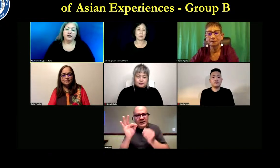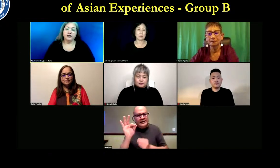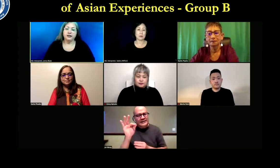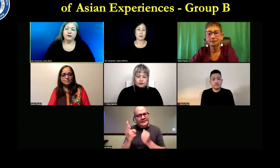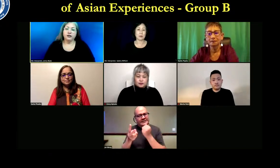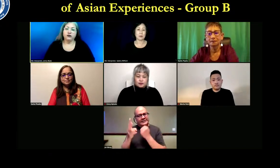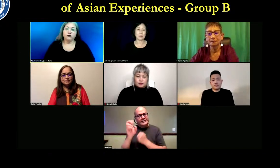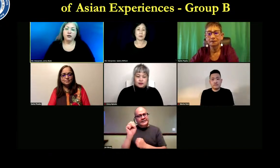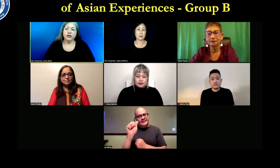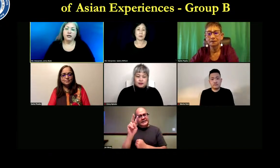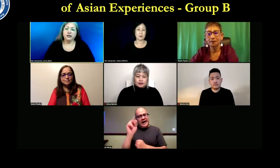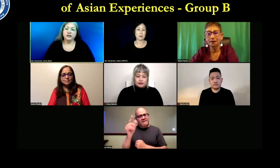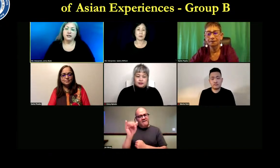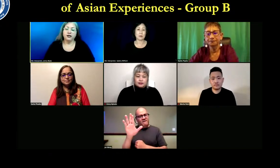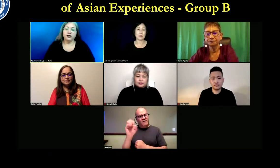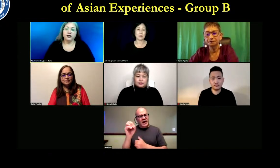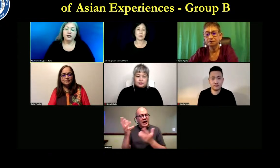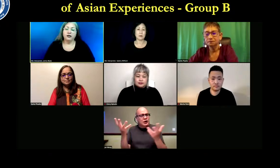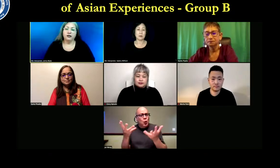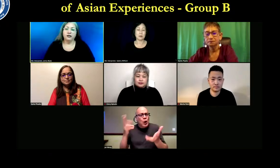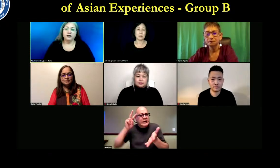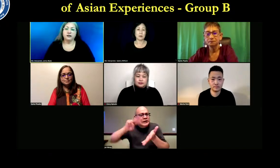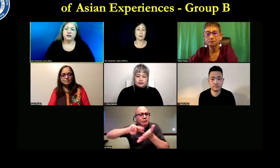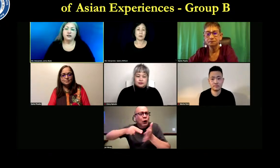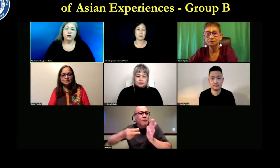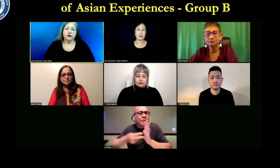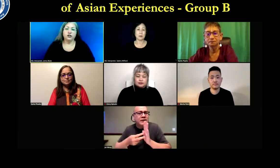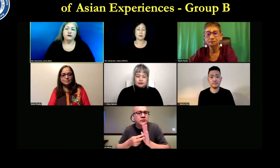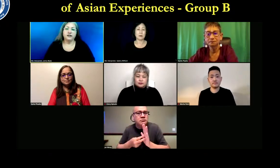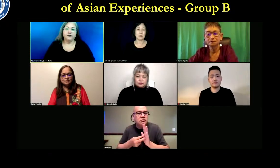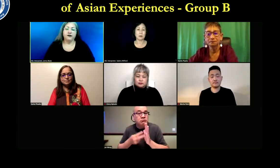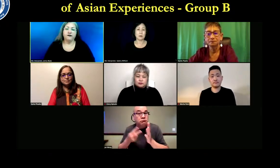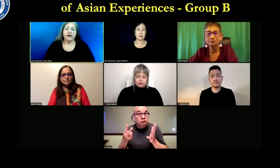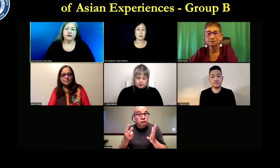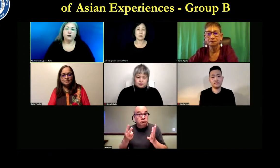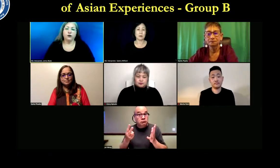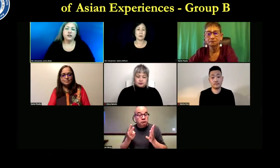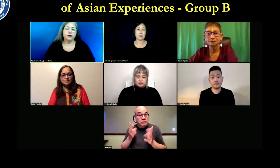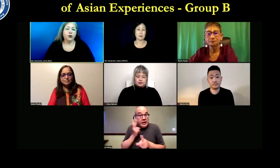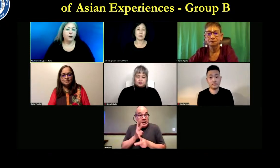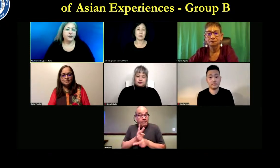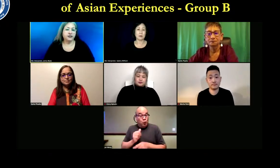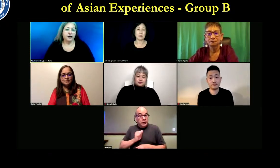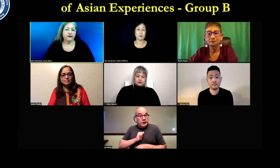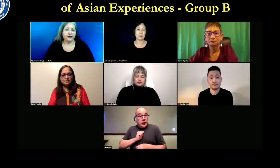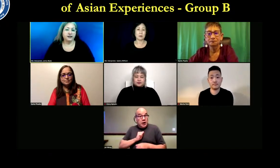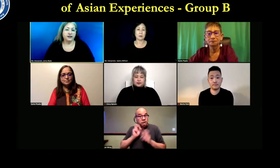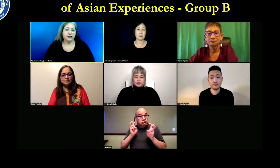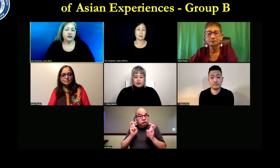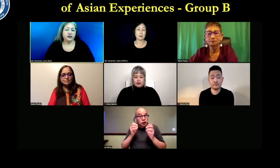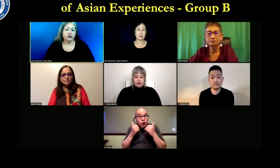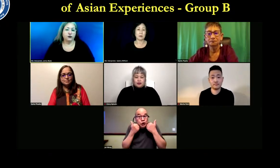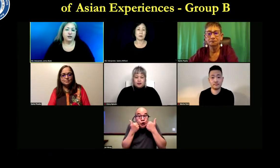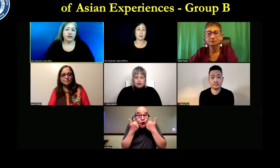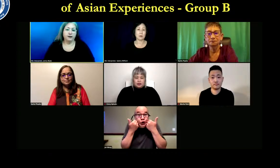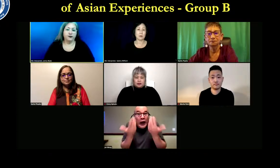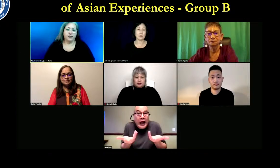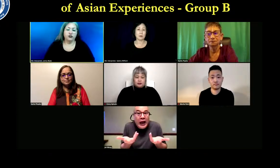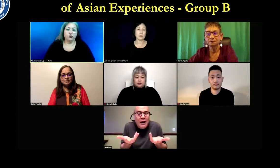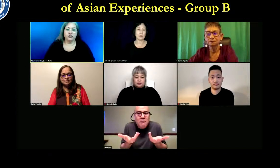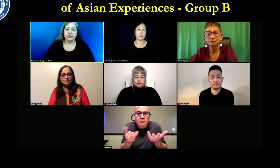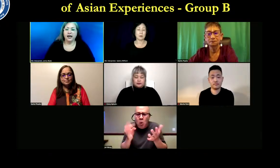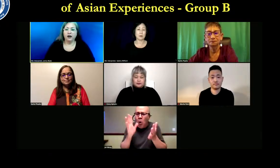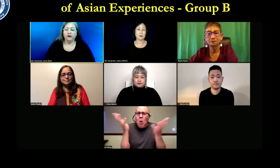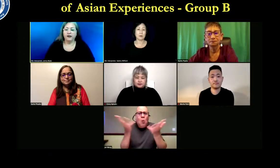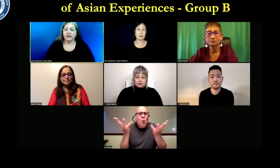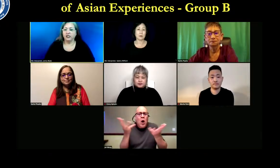And this is something to really consider, this notion of saving face. What's the purpose of it? Do we keep things